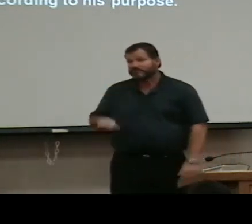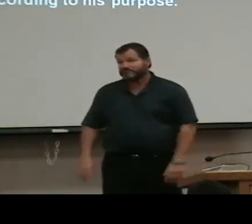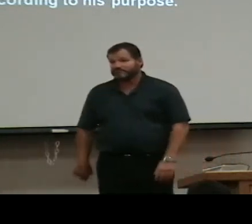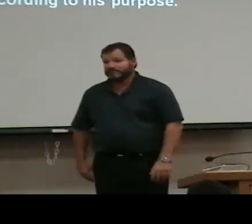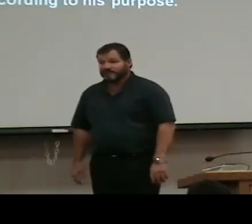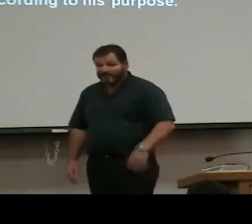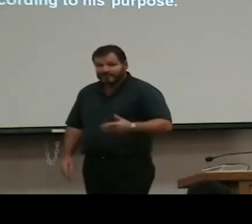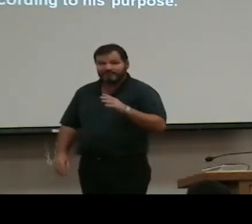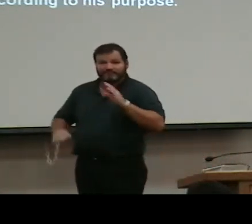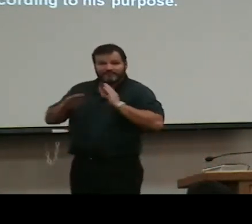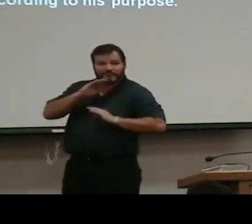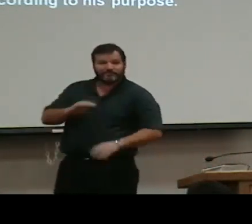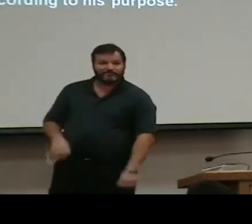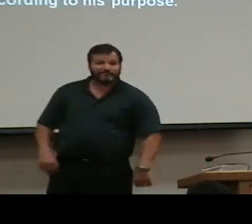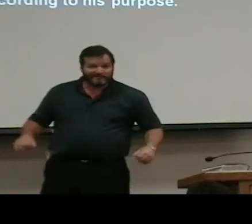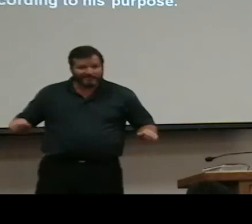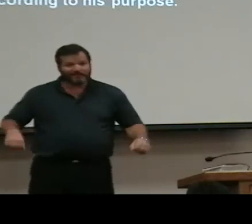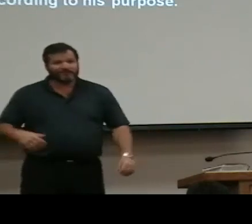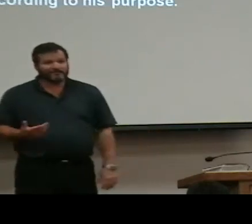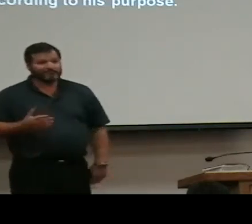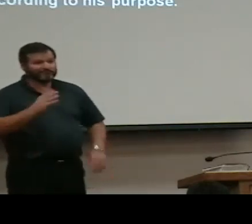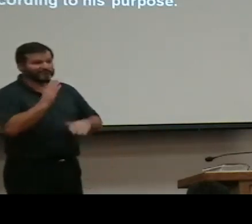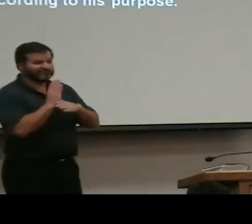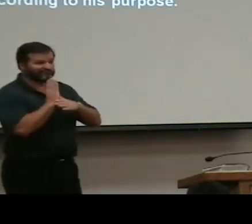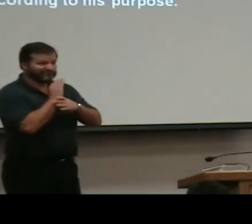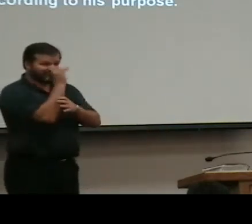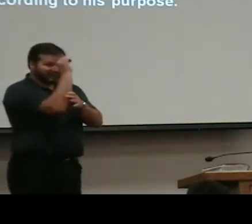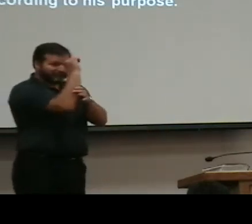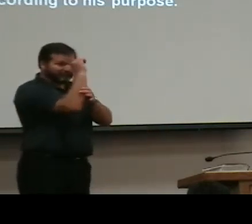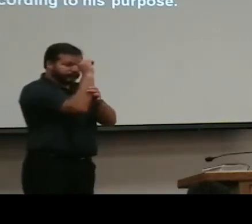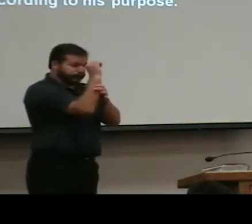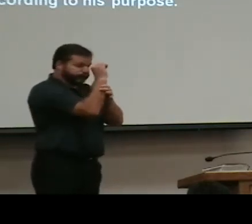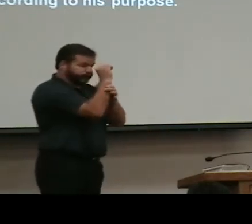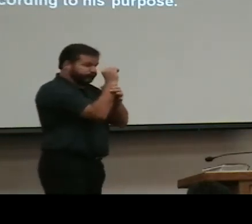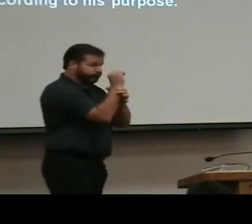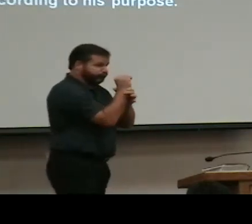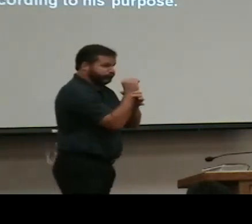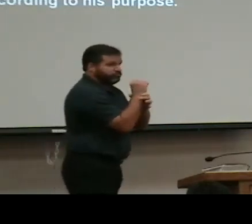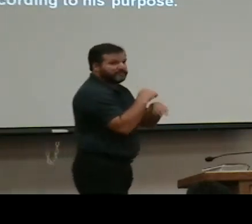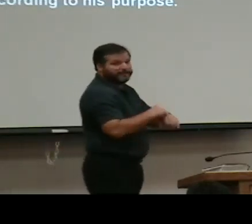God can do good or bad. doesn't make any difference. Just humble yourself.